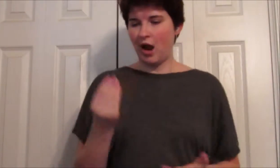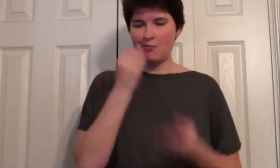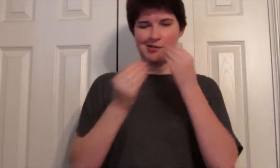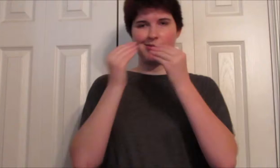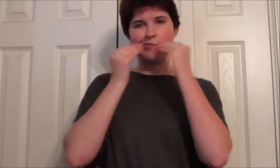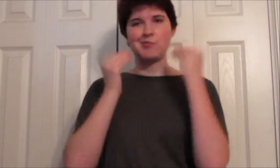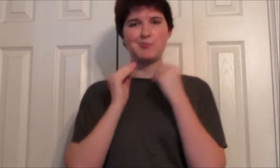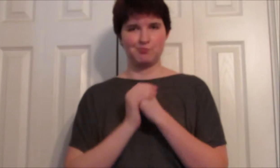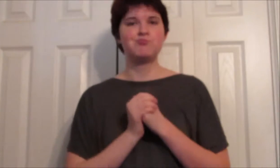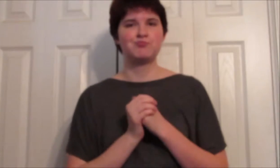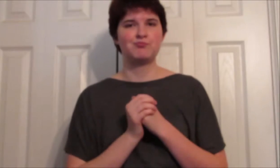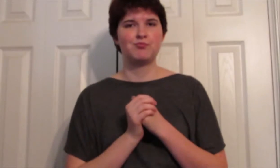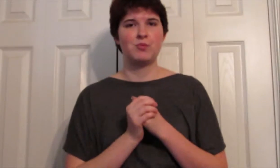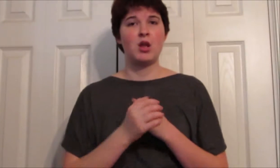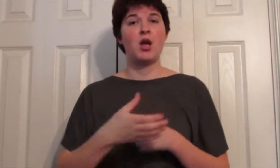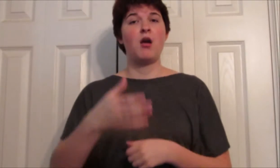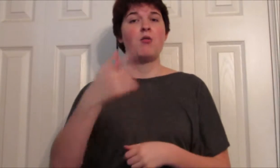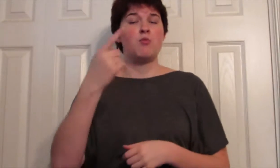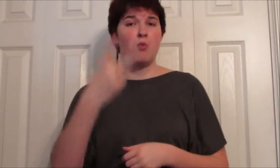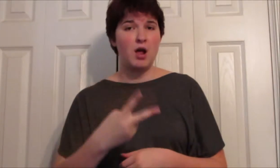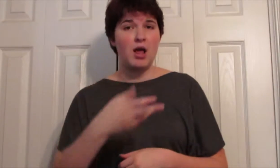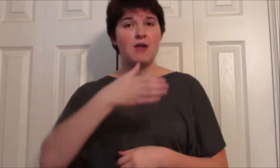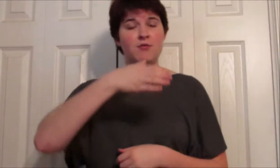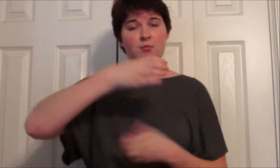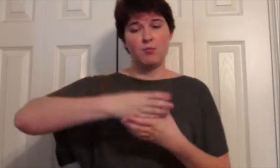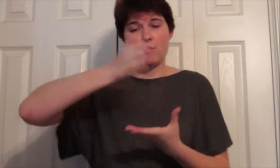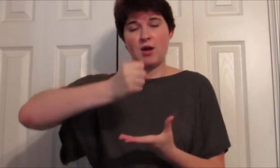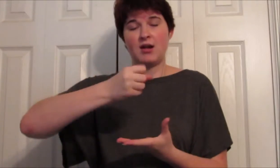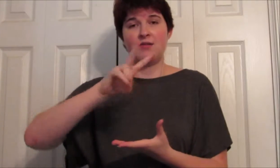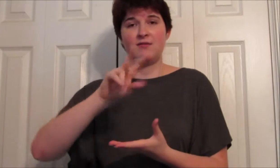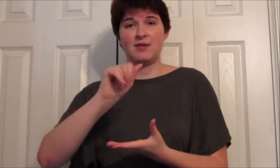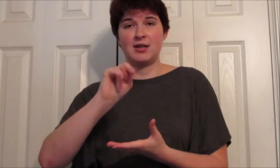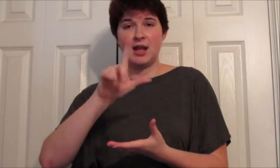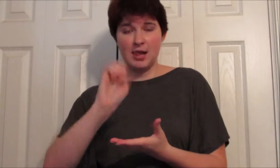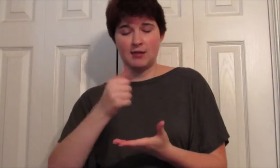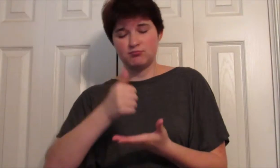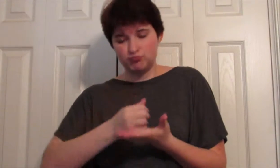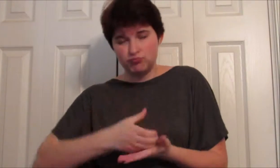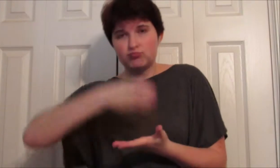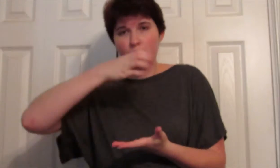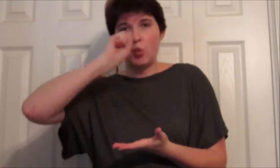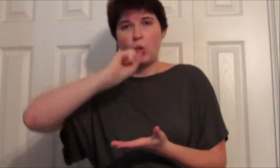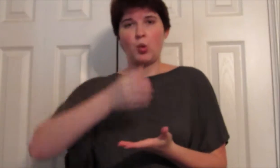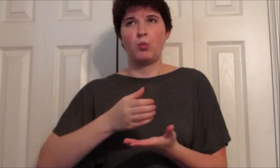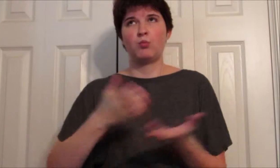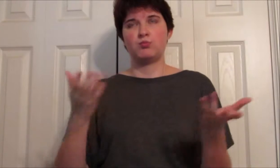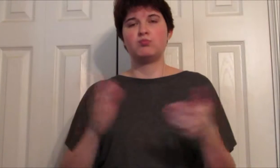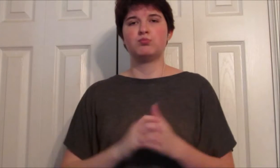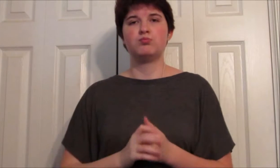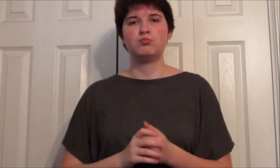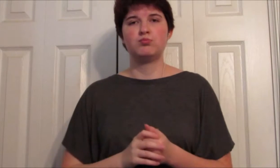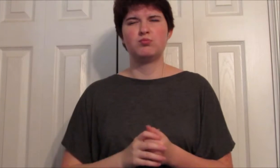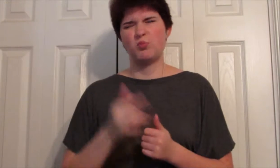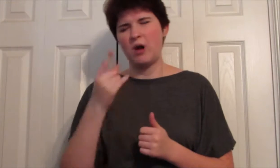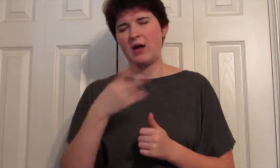and eat it. Drink 1/2 bottle of vanilla extract or 1 vial of vegetable dye.